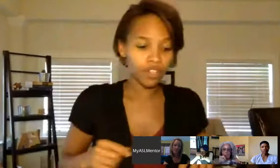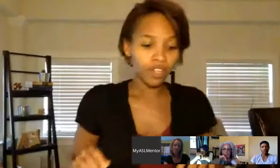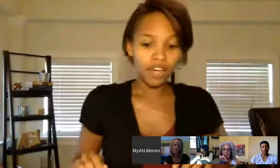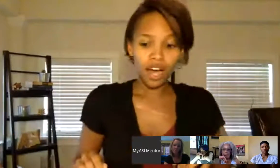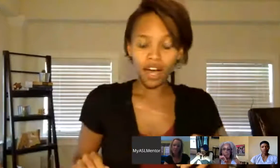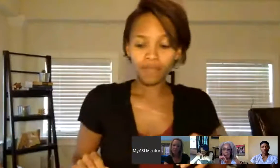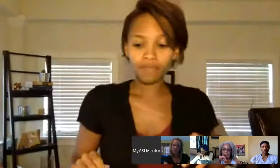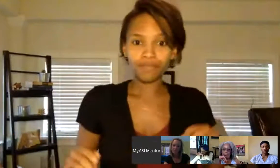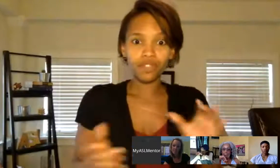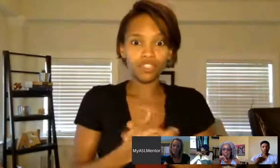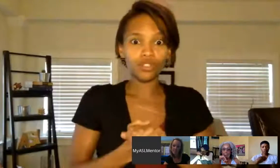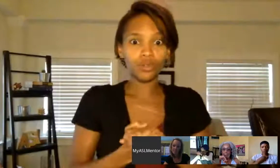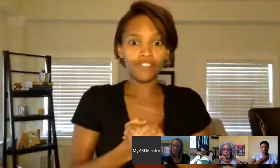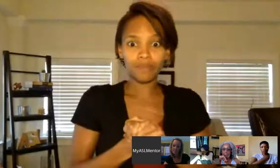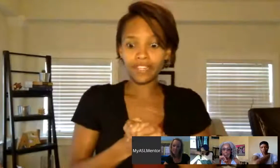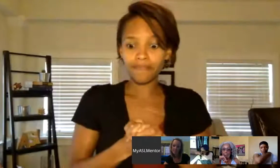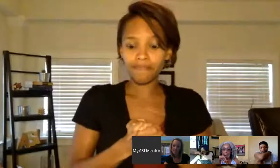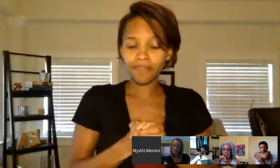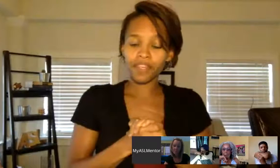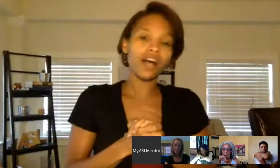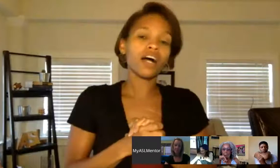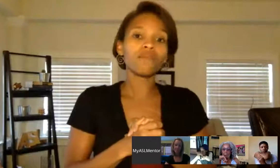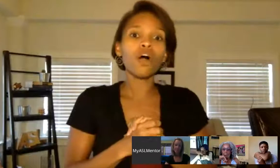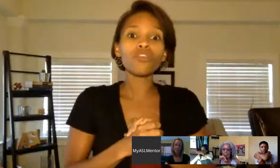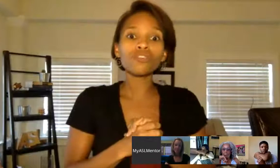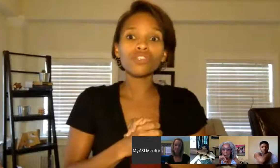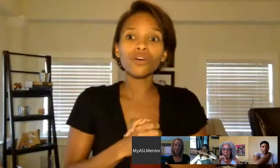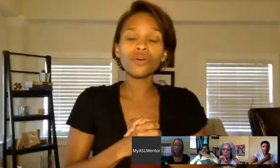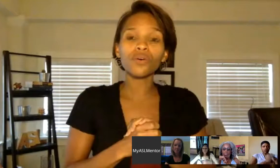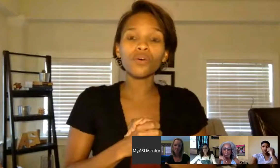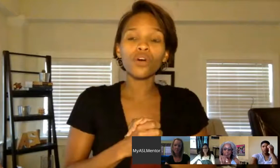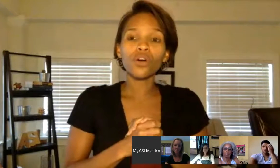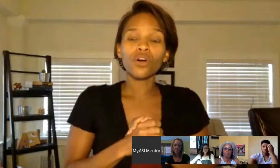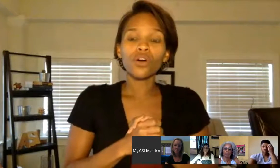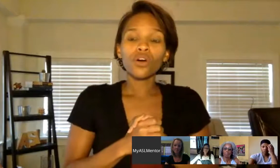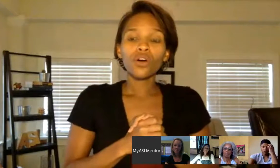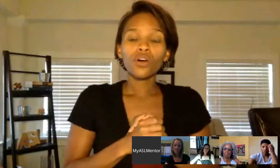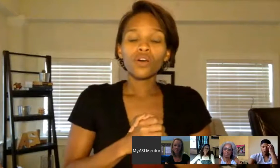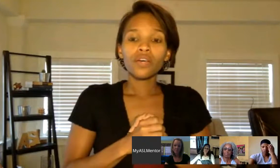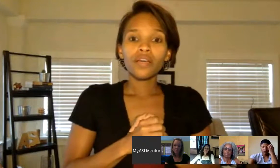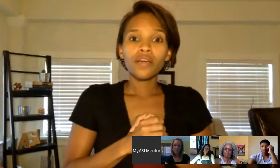helpful to everybody. Also,